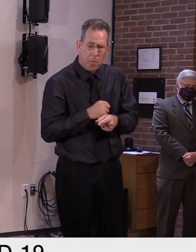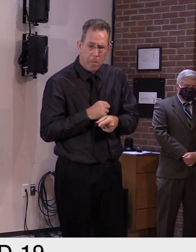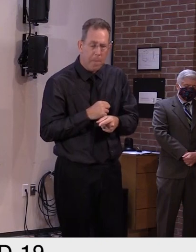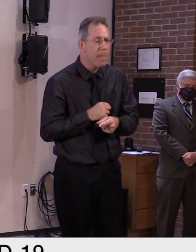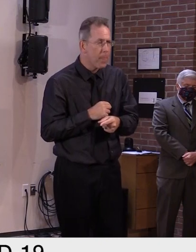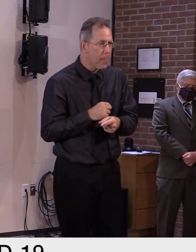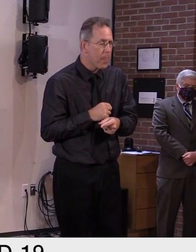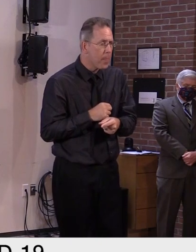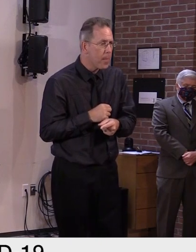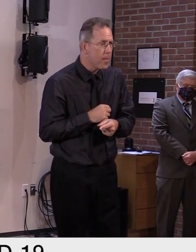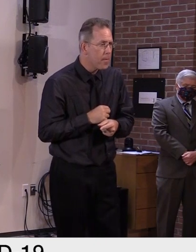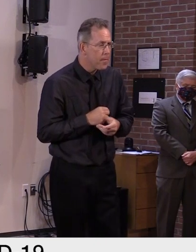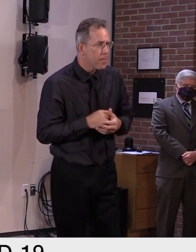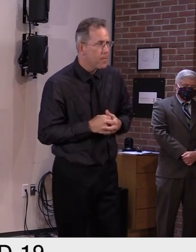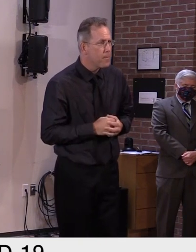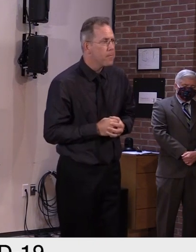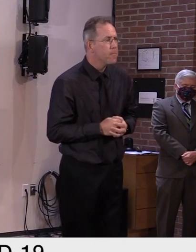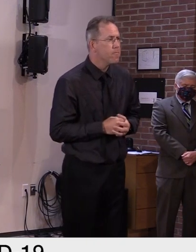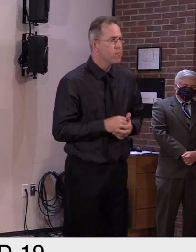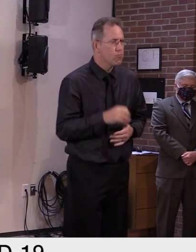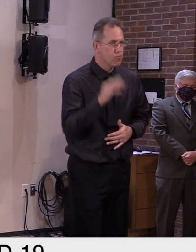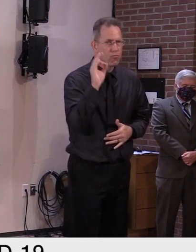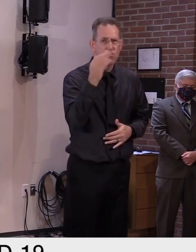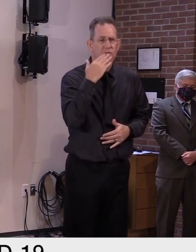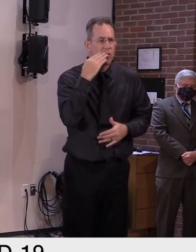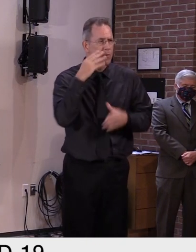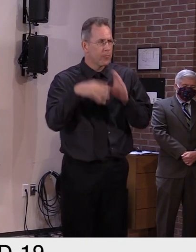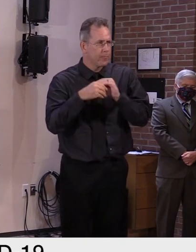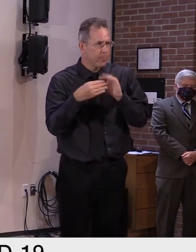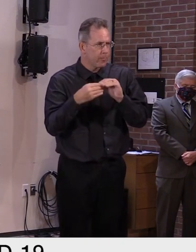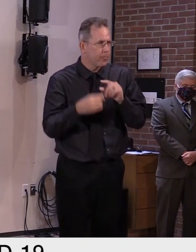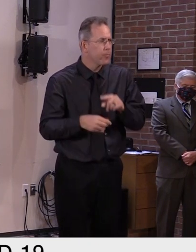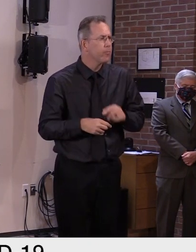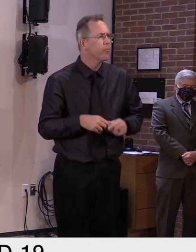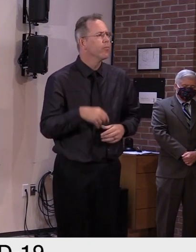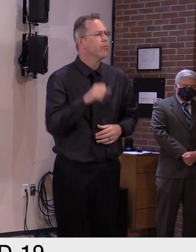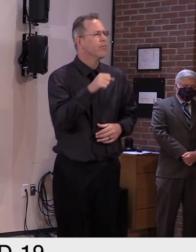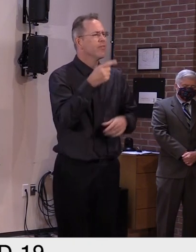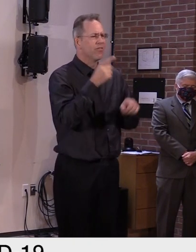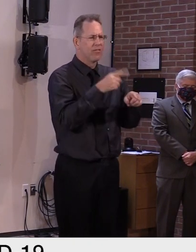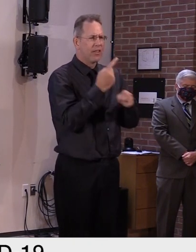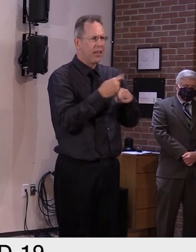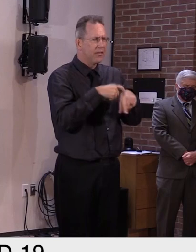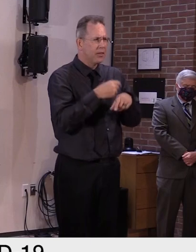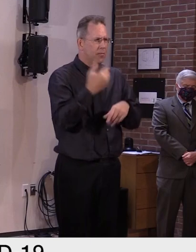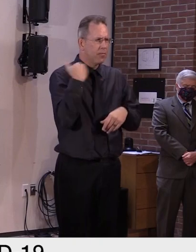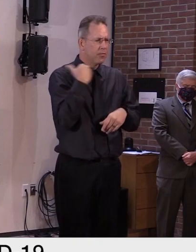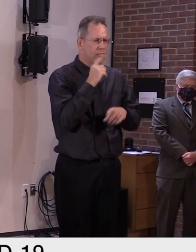Governor, you pretty much hit the nail on the head. I believe the last report I had was